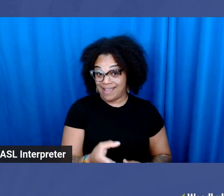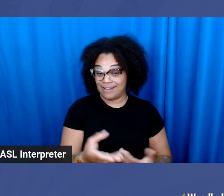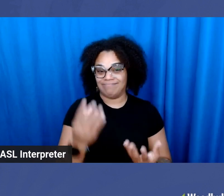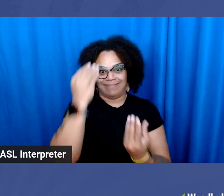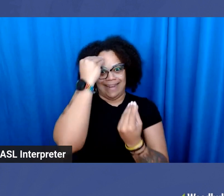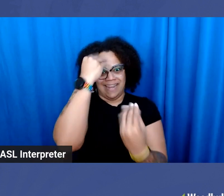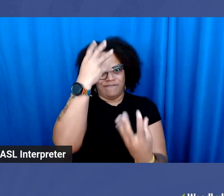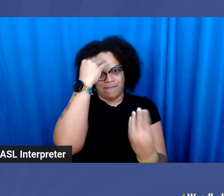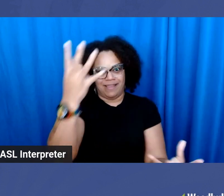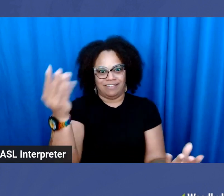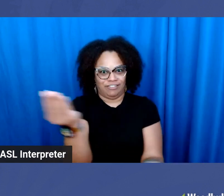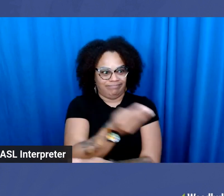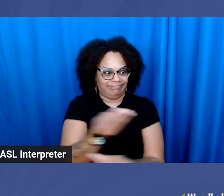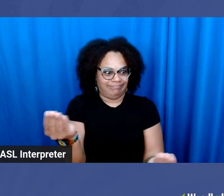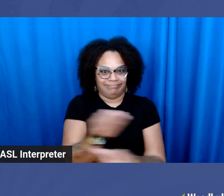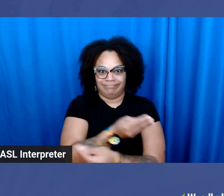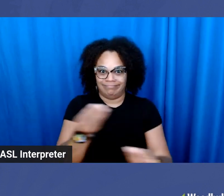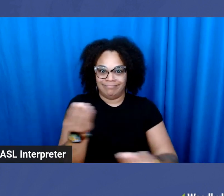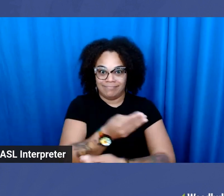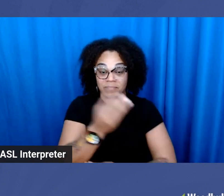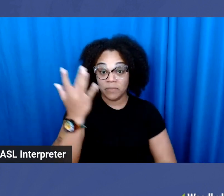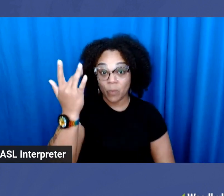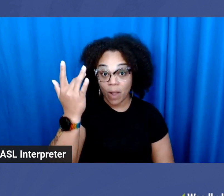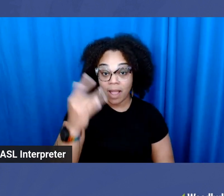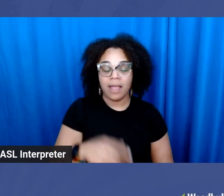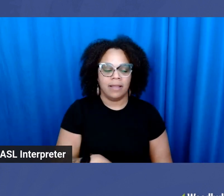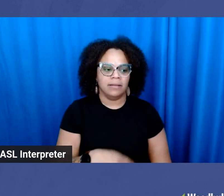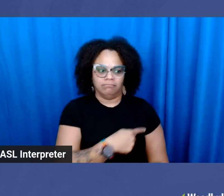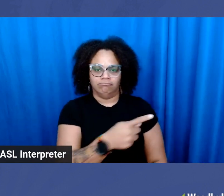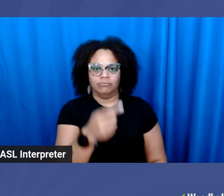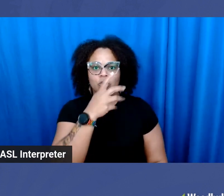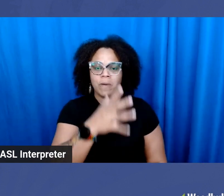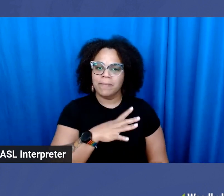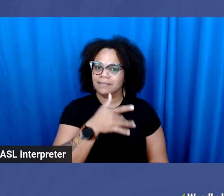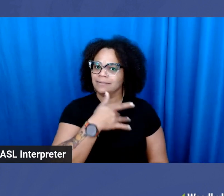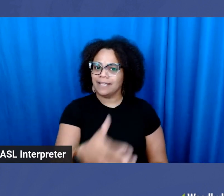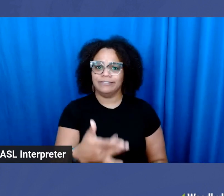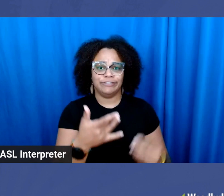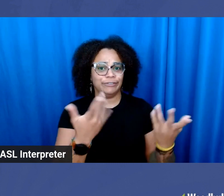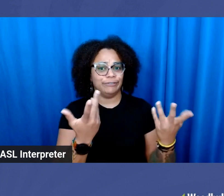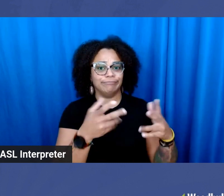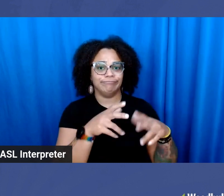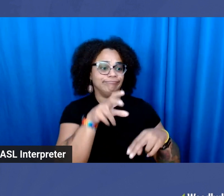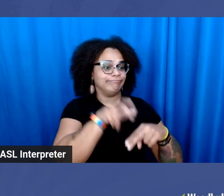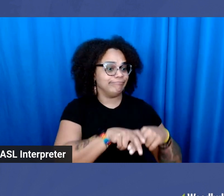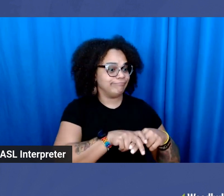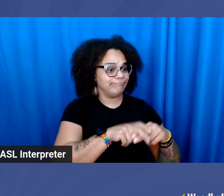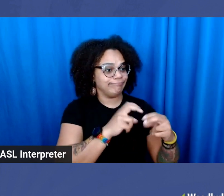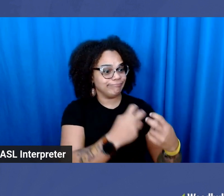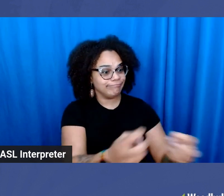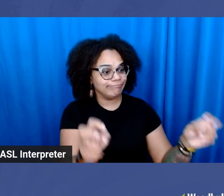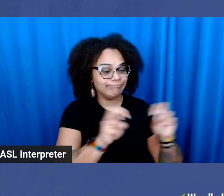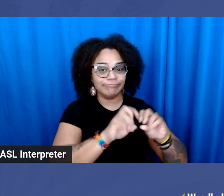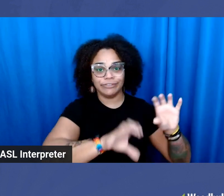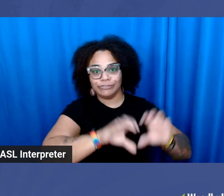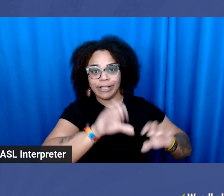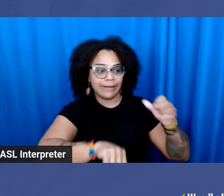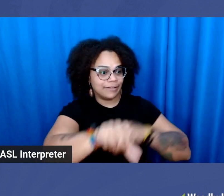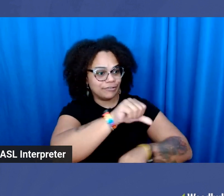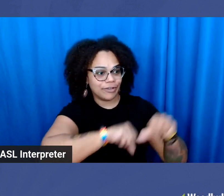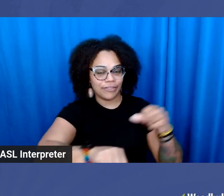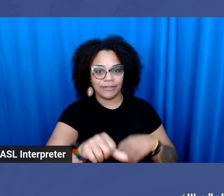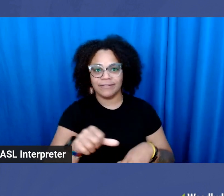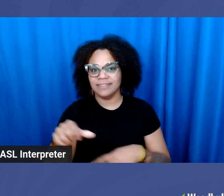information sharing. This was because they spent so much time sitting around and talking to each other. She said, I feel like we